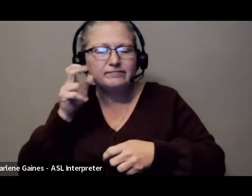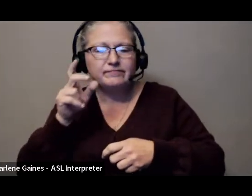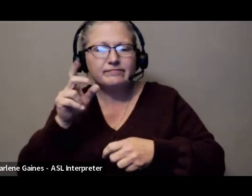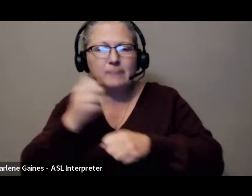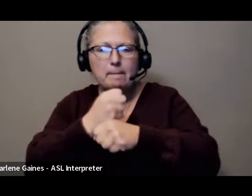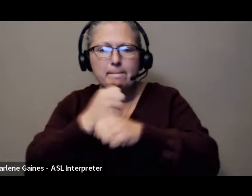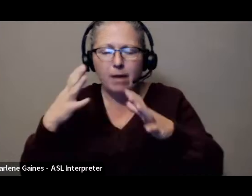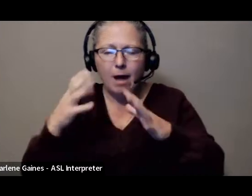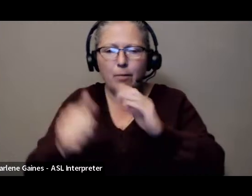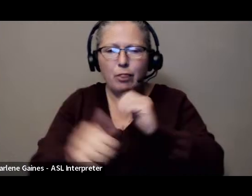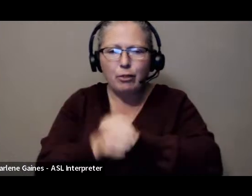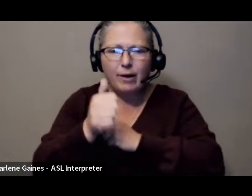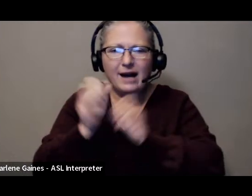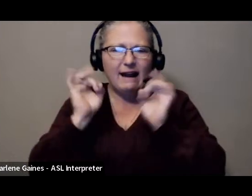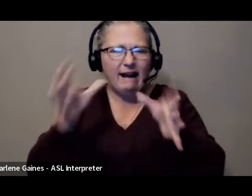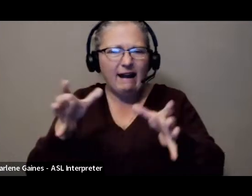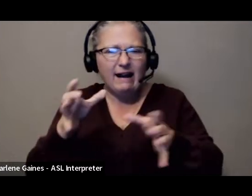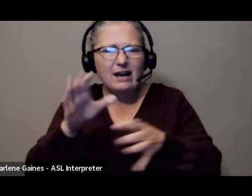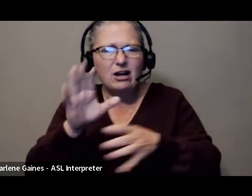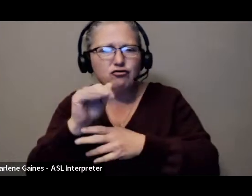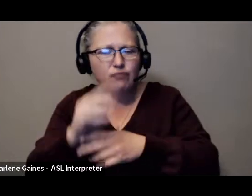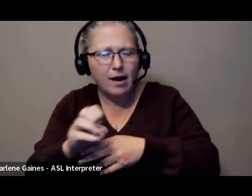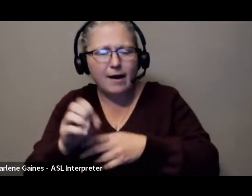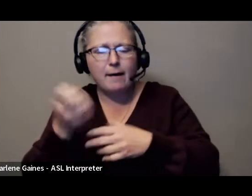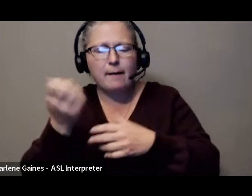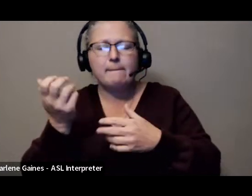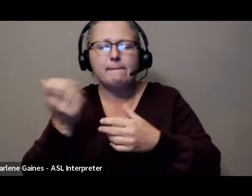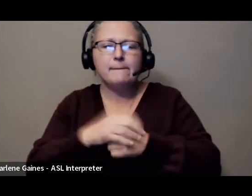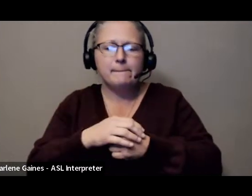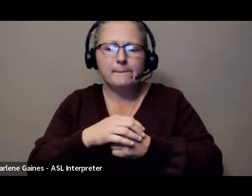bomb threats and hate crimes. And